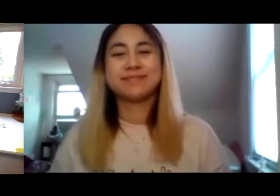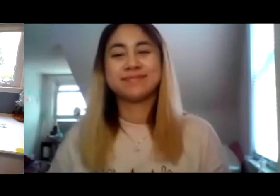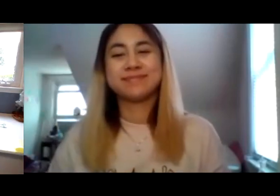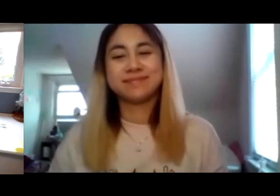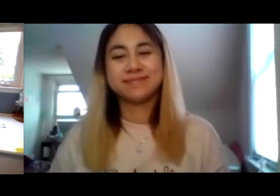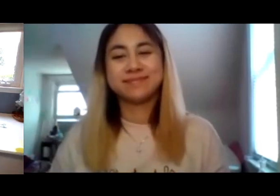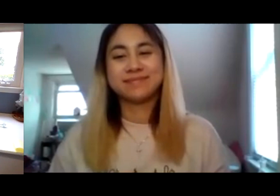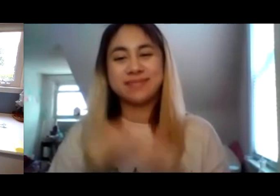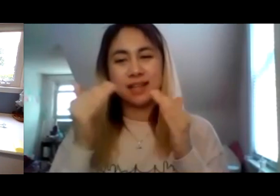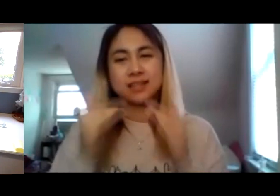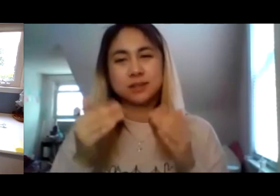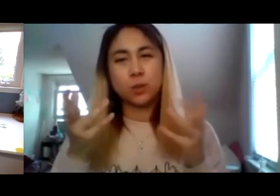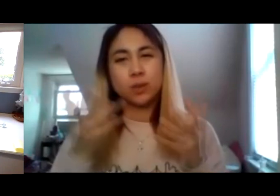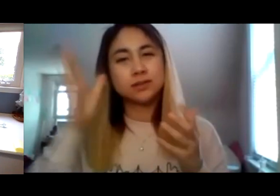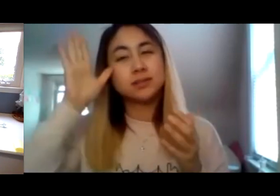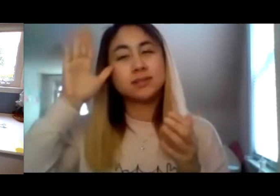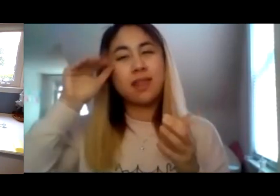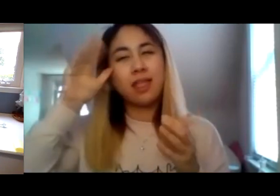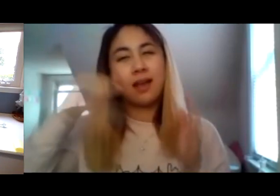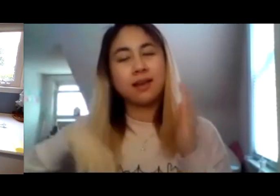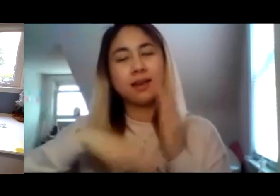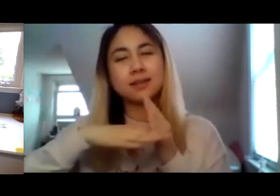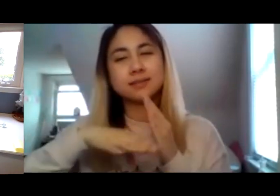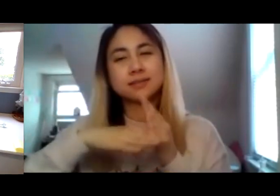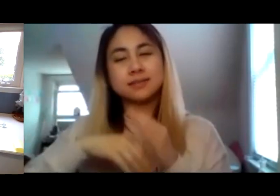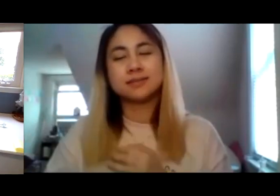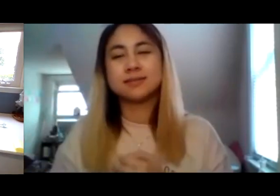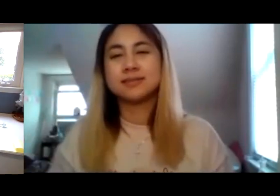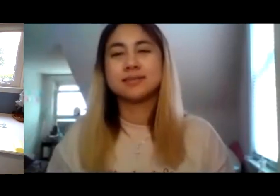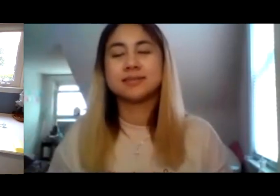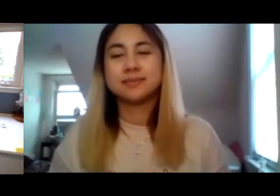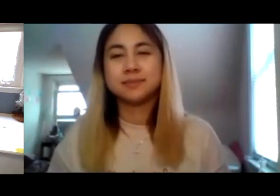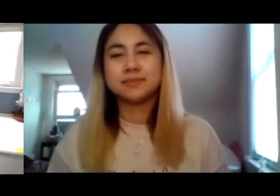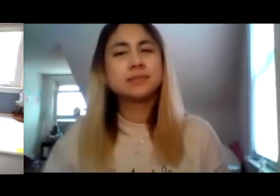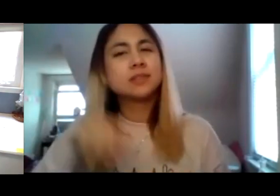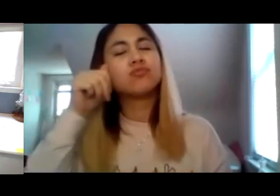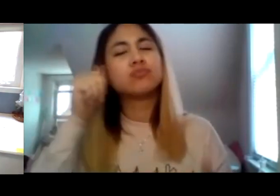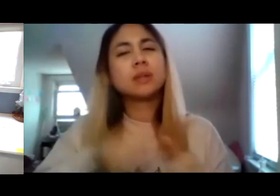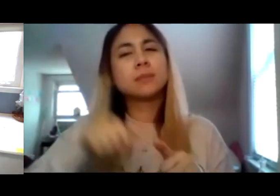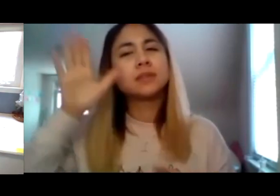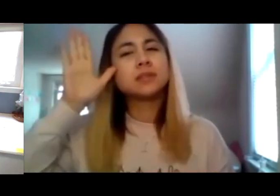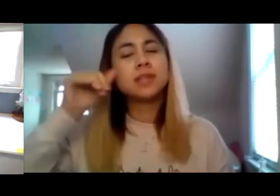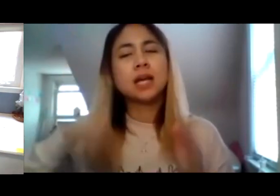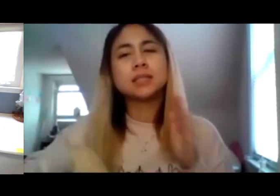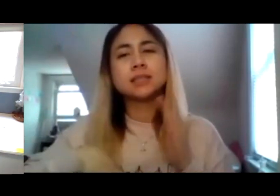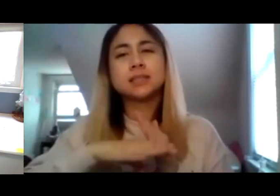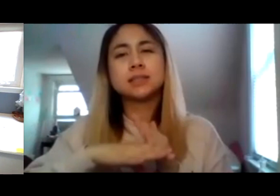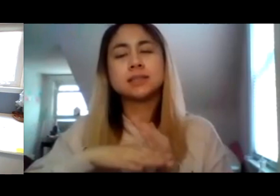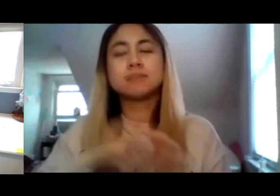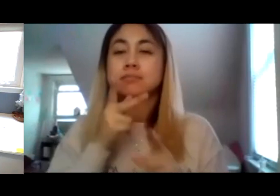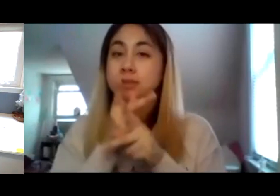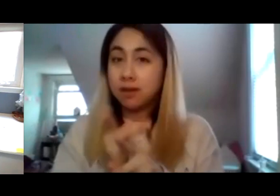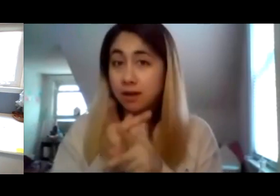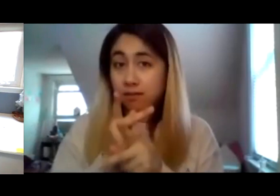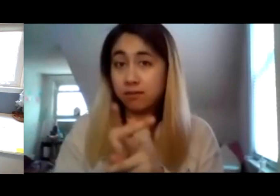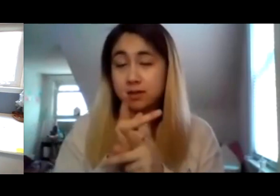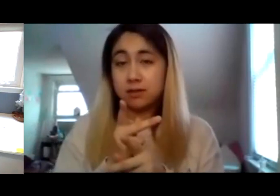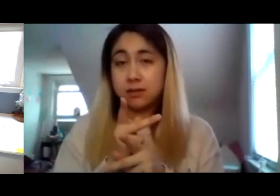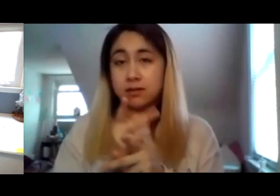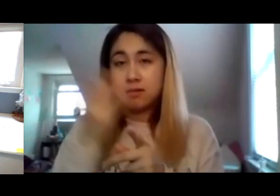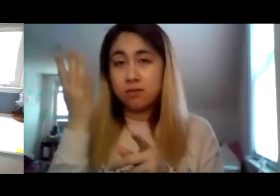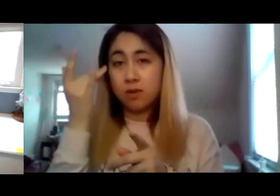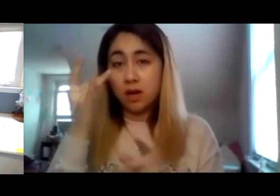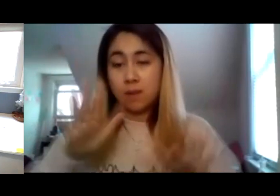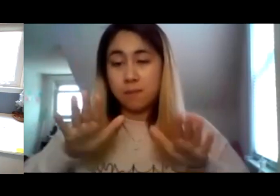Okay, next we have our donkey kicks. Okay, so remember, for our donkey kicks, we want to be very careful. We're pushing on our